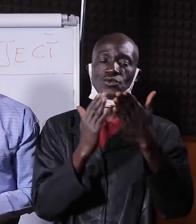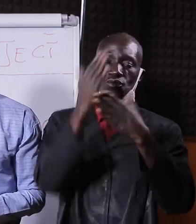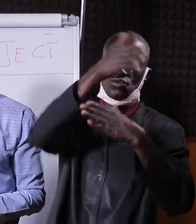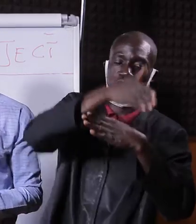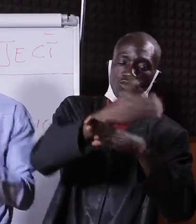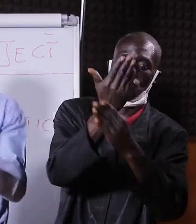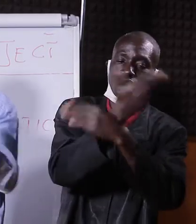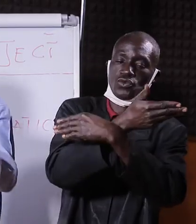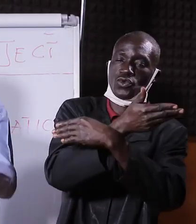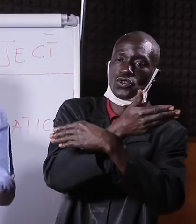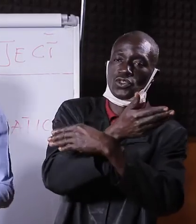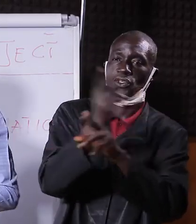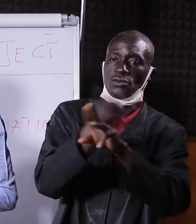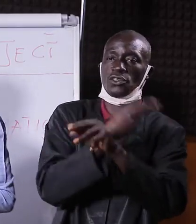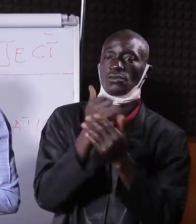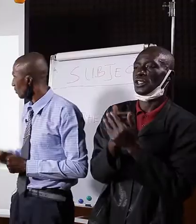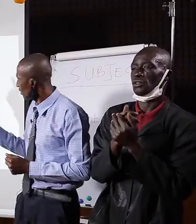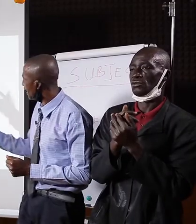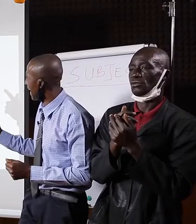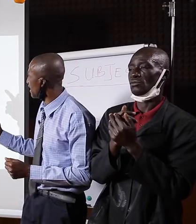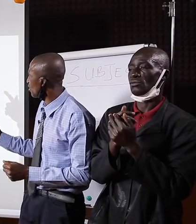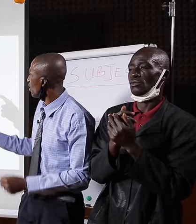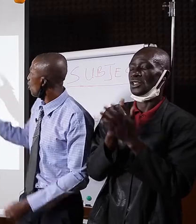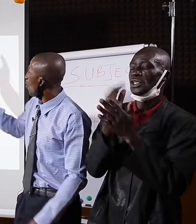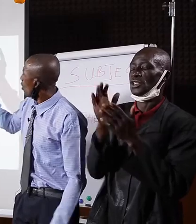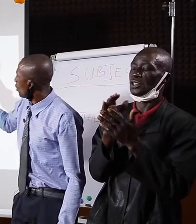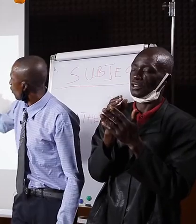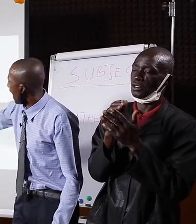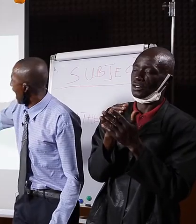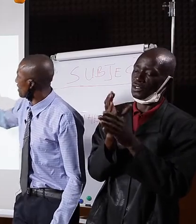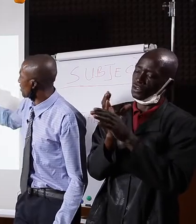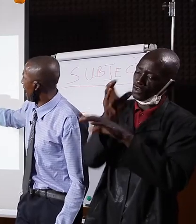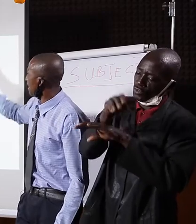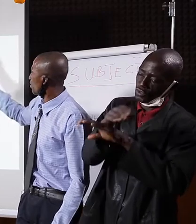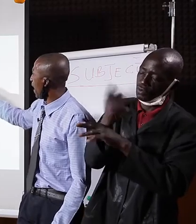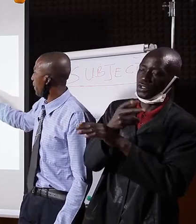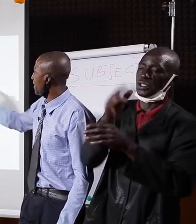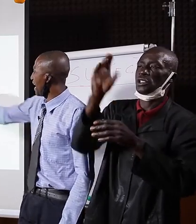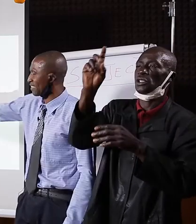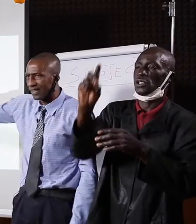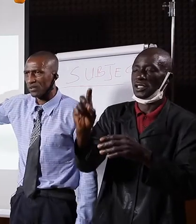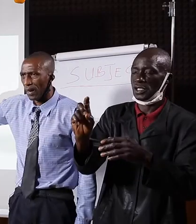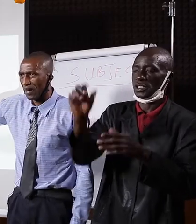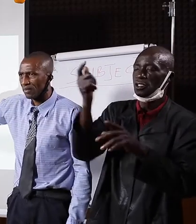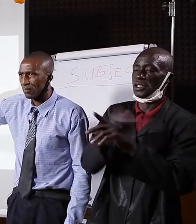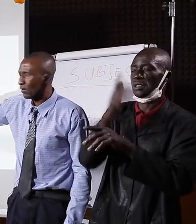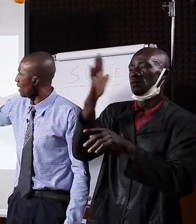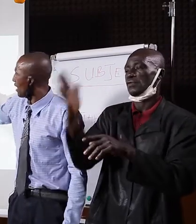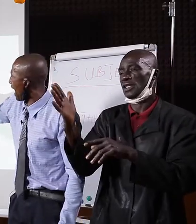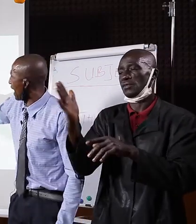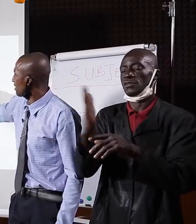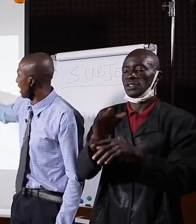multiplication. By cross multiplication. That is, x times 5, the answer is